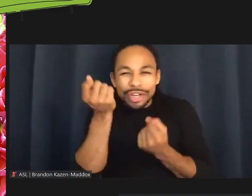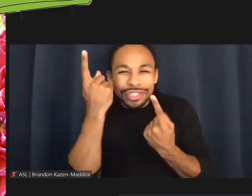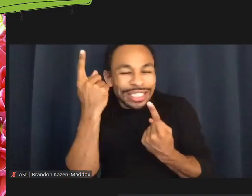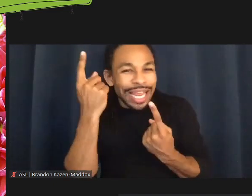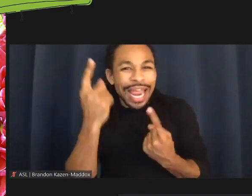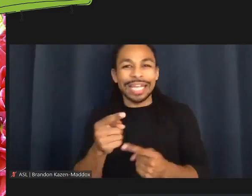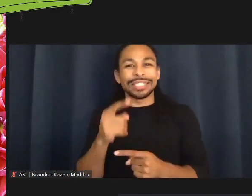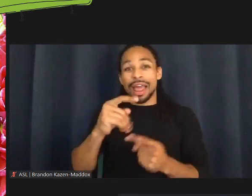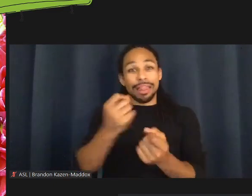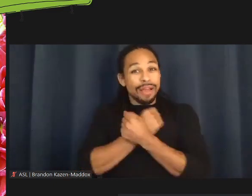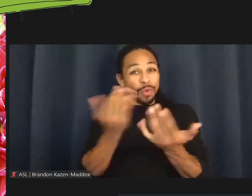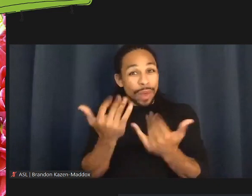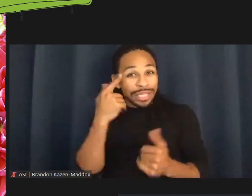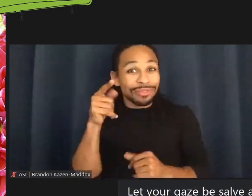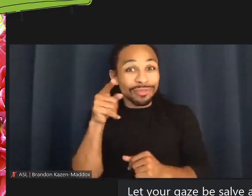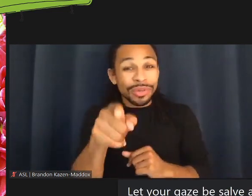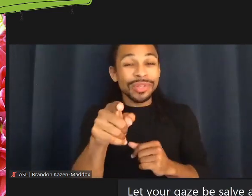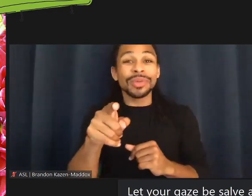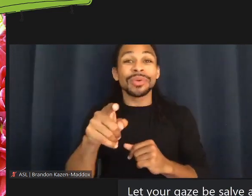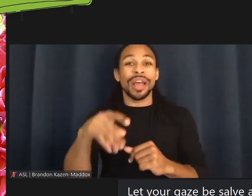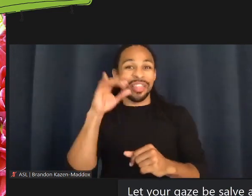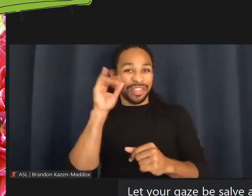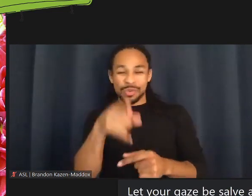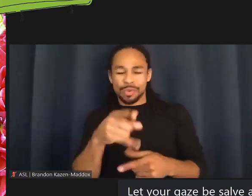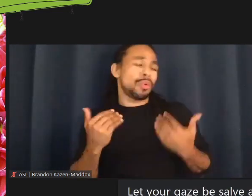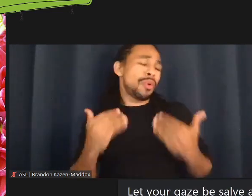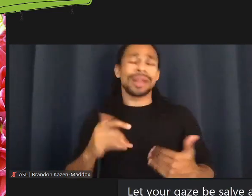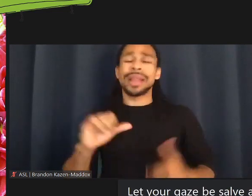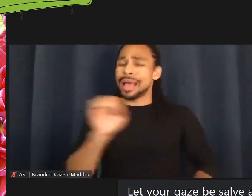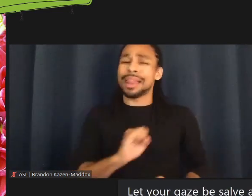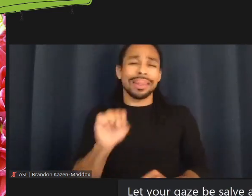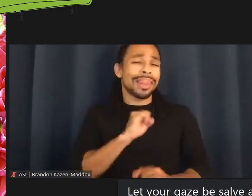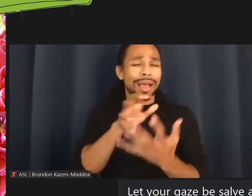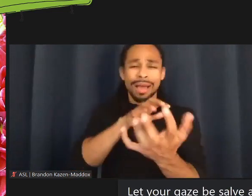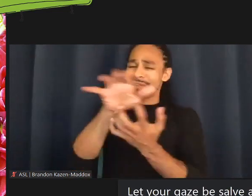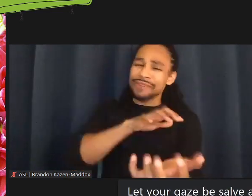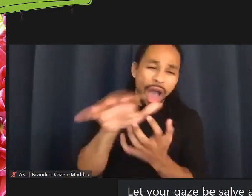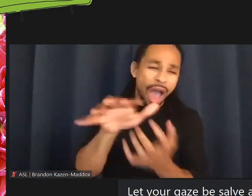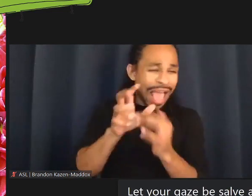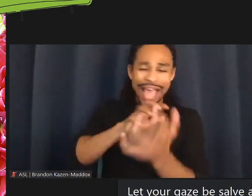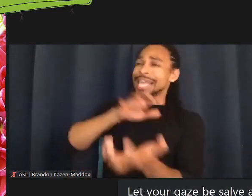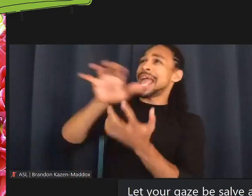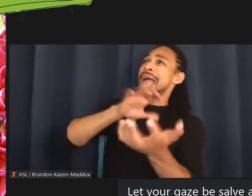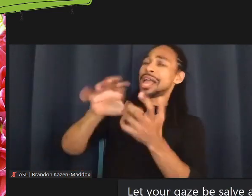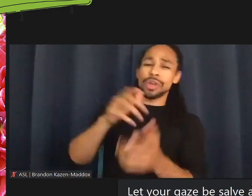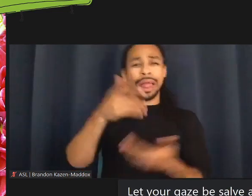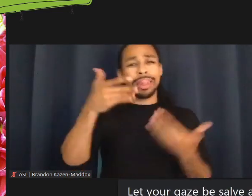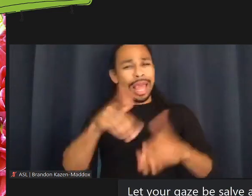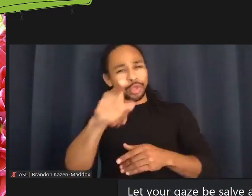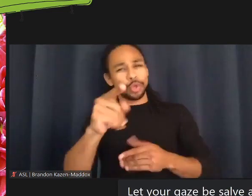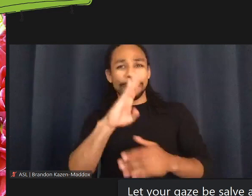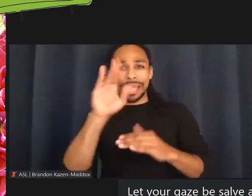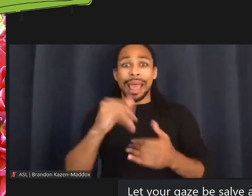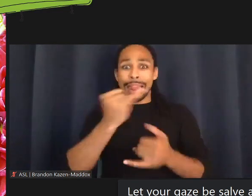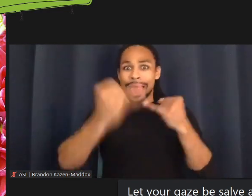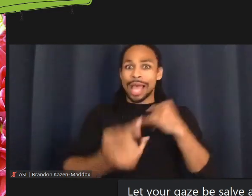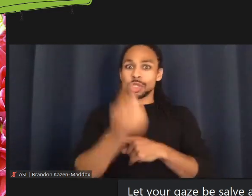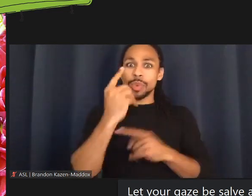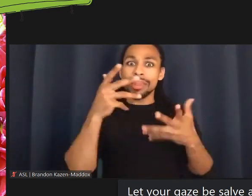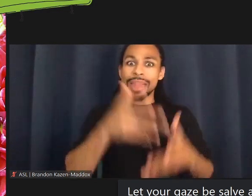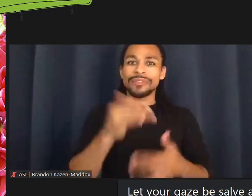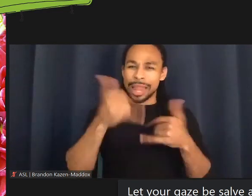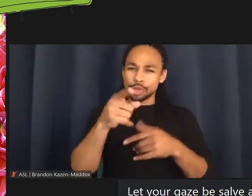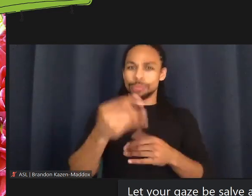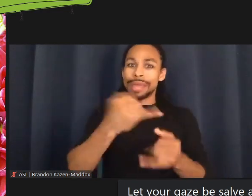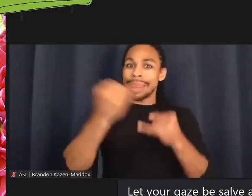bunker you crawl into. Let you guffaw. Let you cackle. Let you be last one left. Let you be last one. Let you